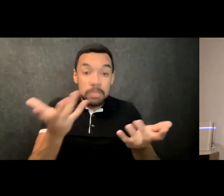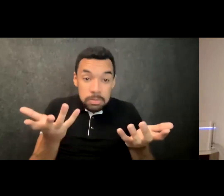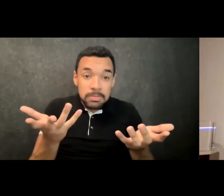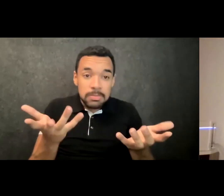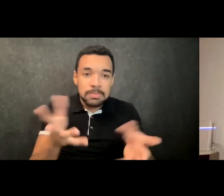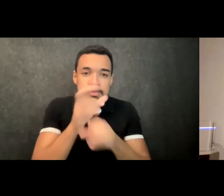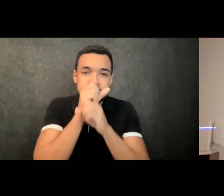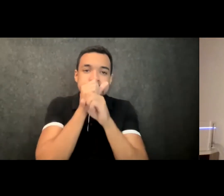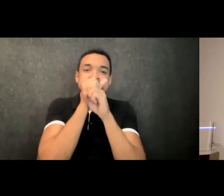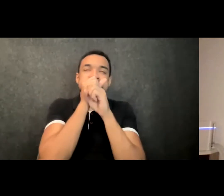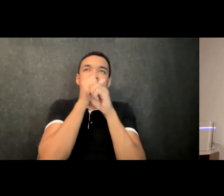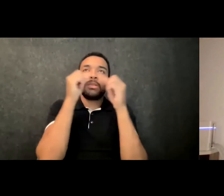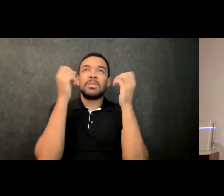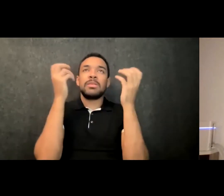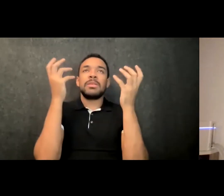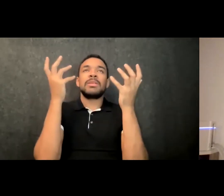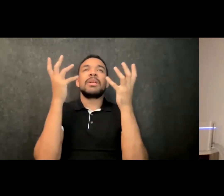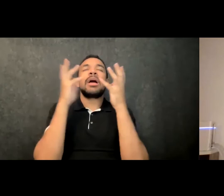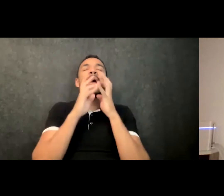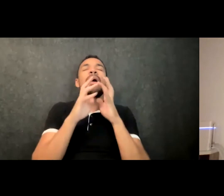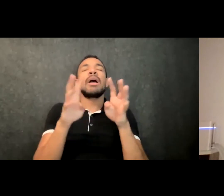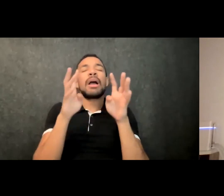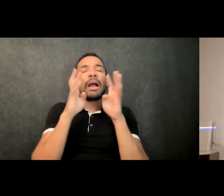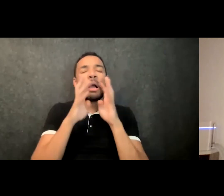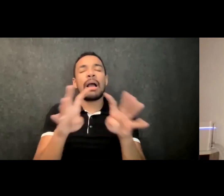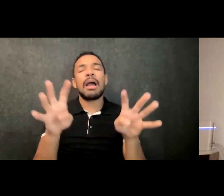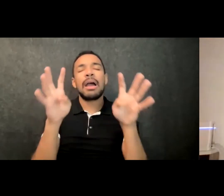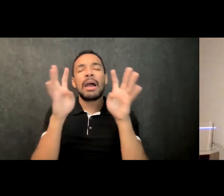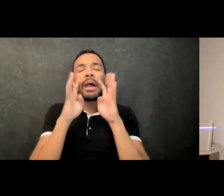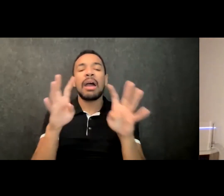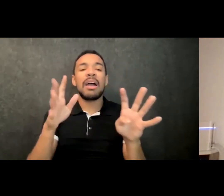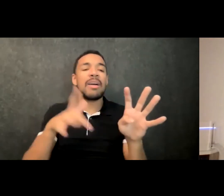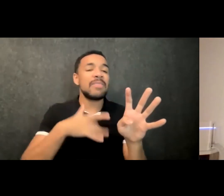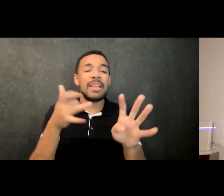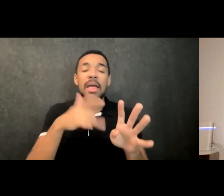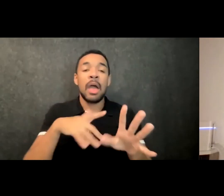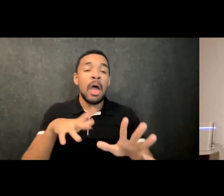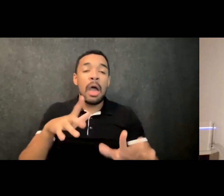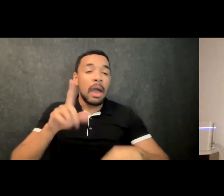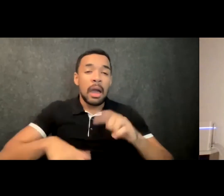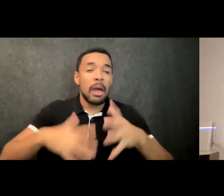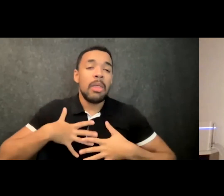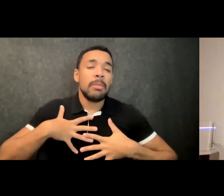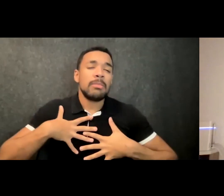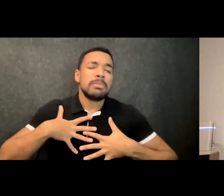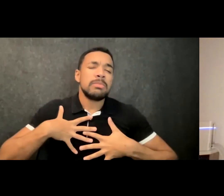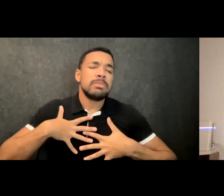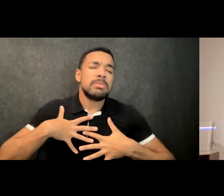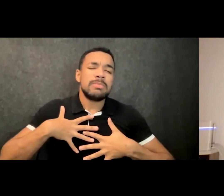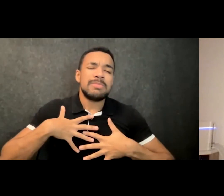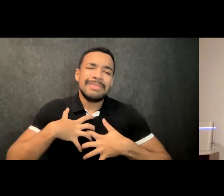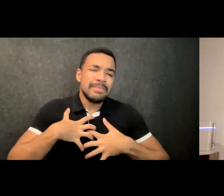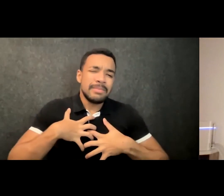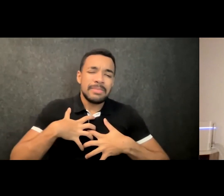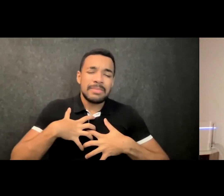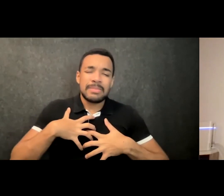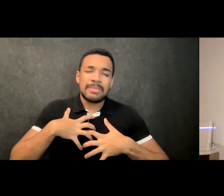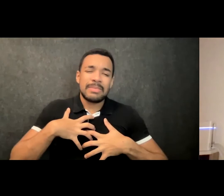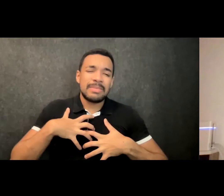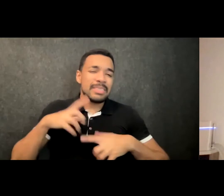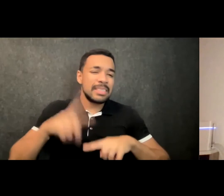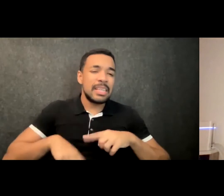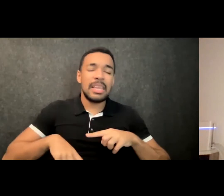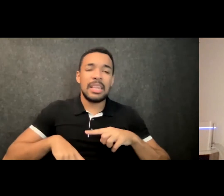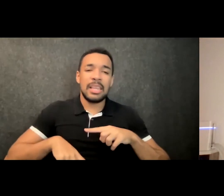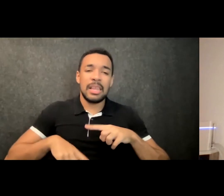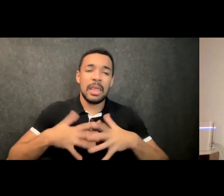I cried soundlessly, the kind of crying that is more inhaling, a fathomless struggle for air.